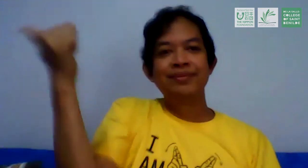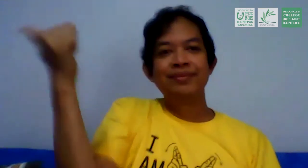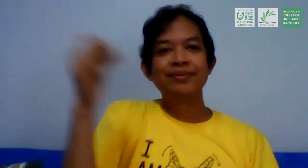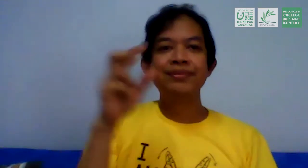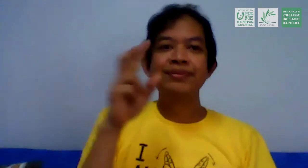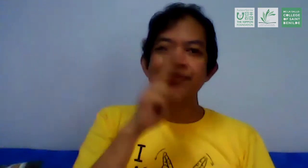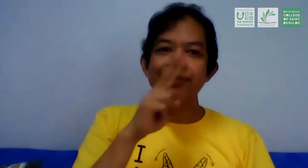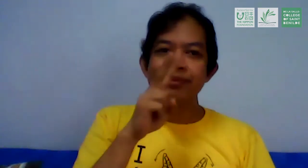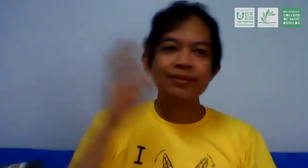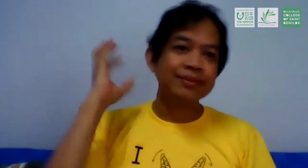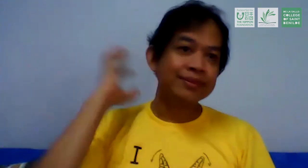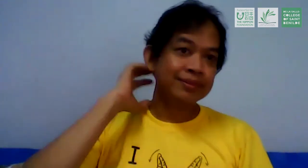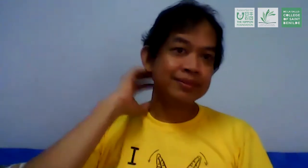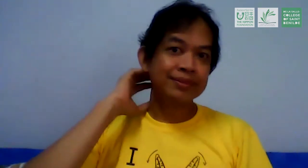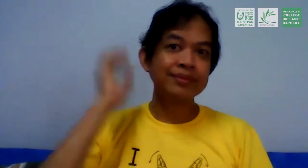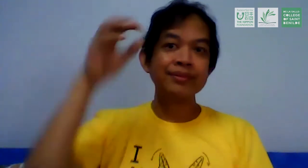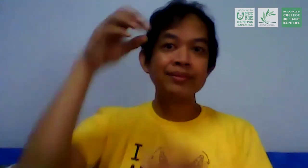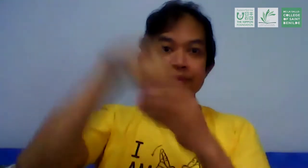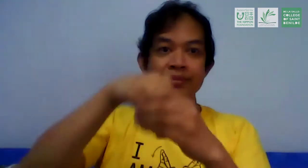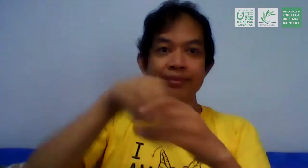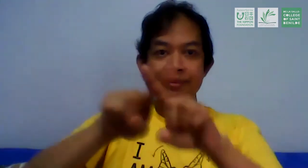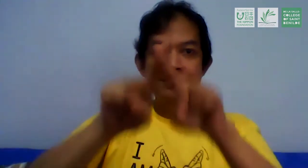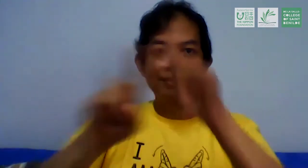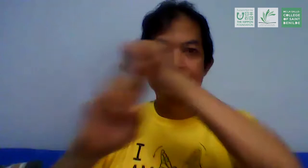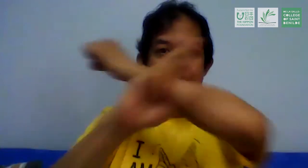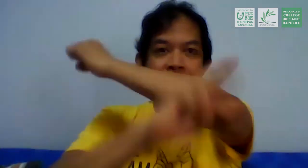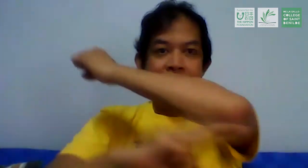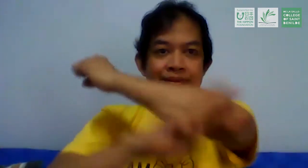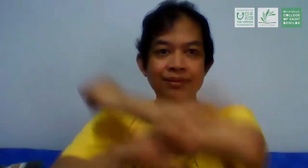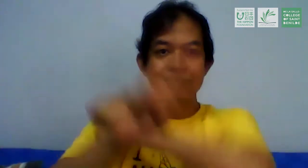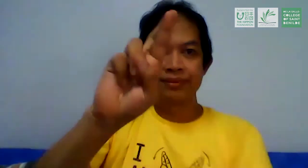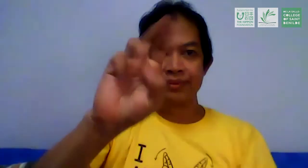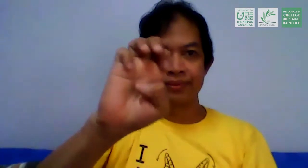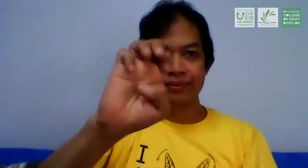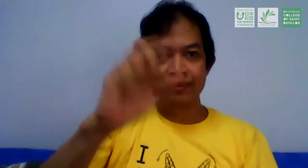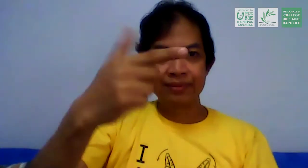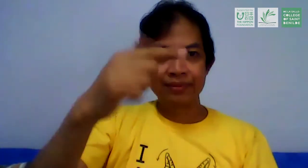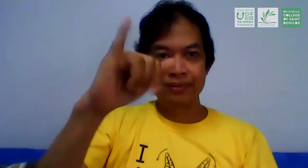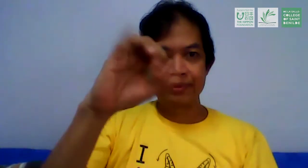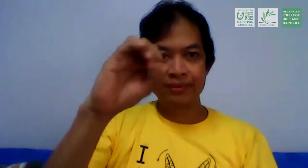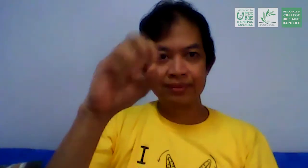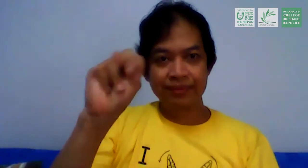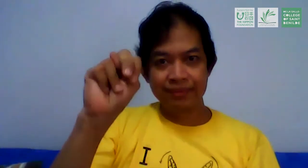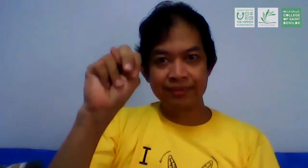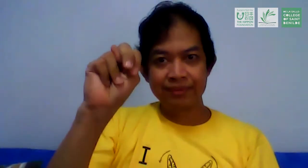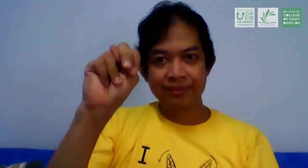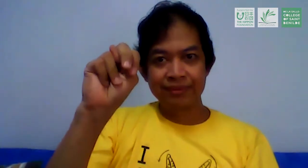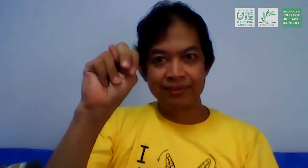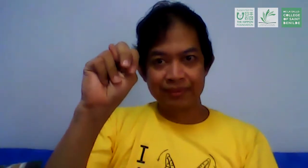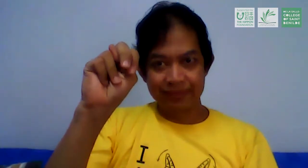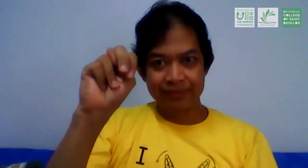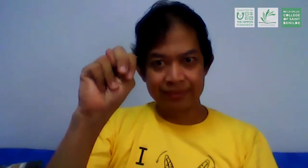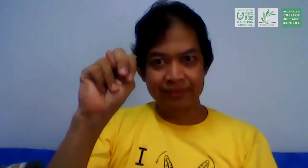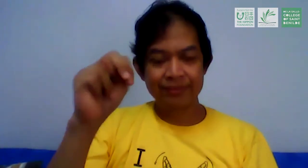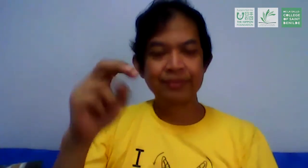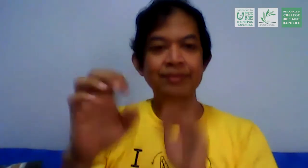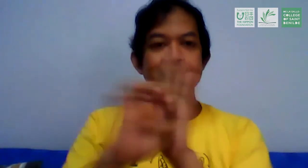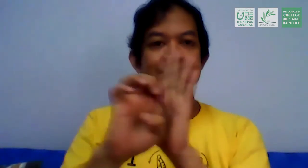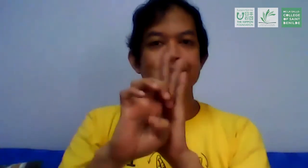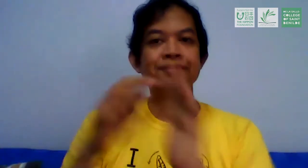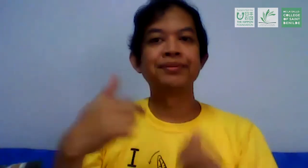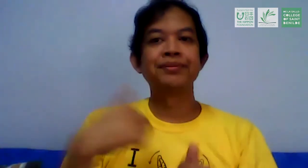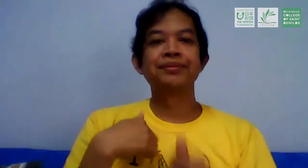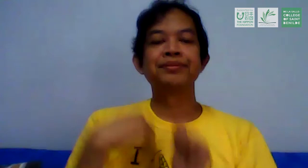I would be invited to other cities in Visayas and in Mindanao, Hmm.